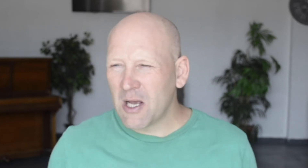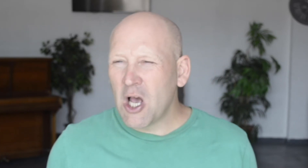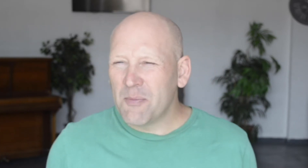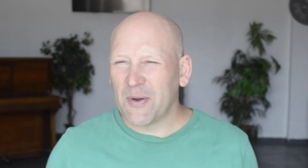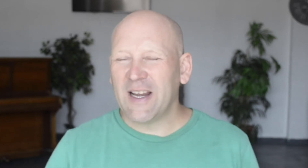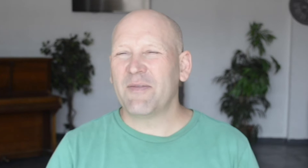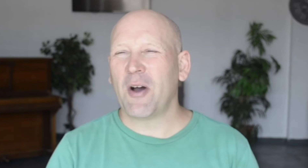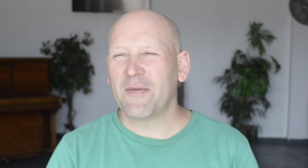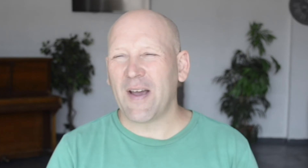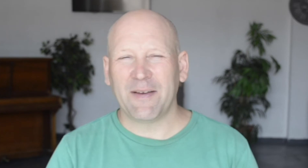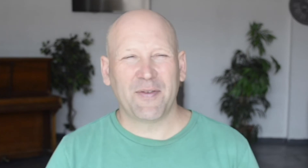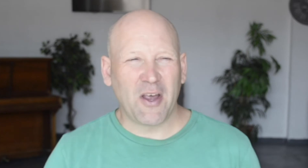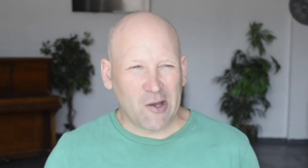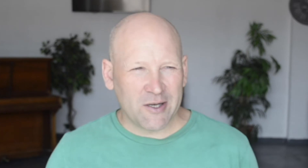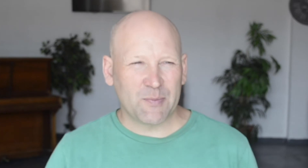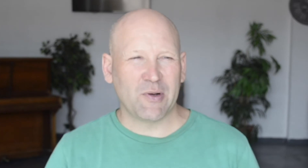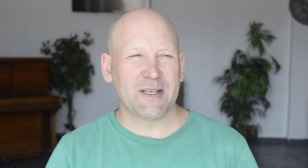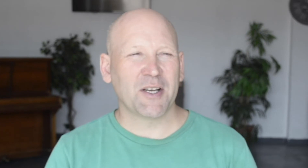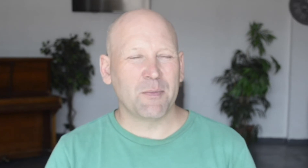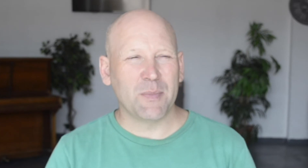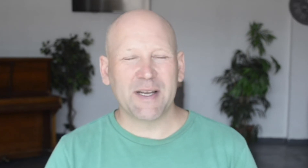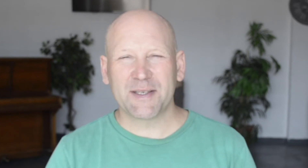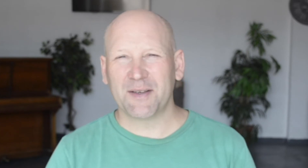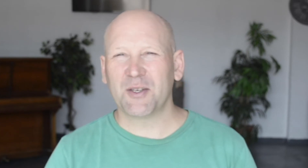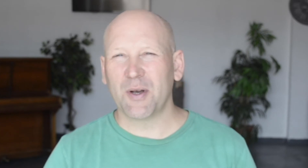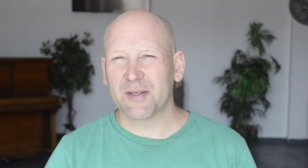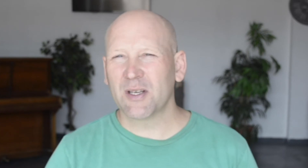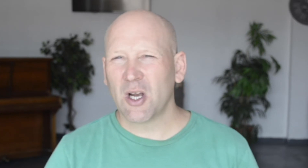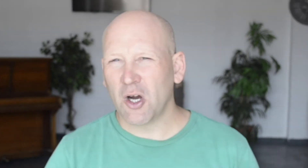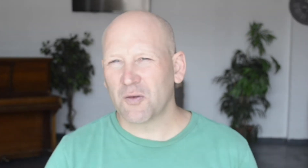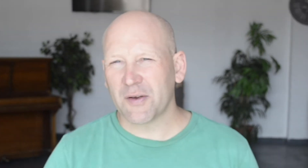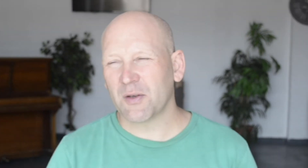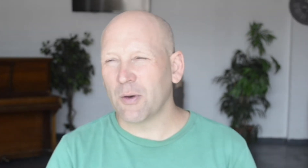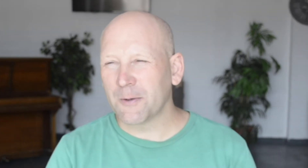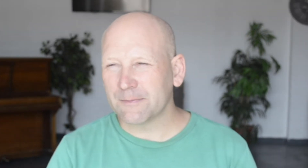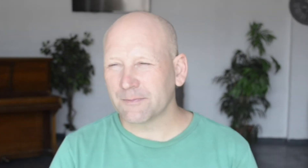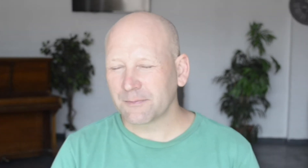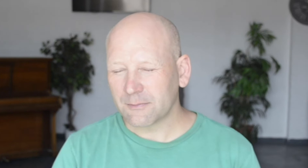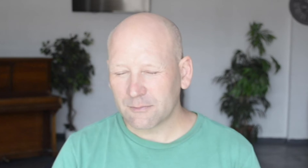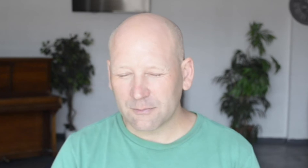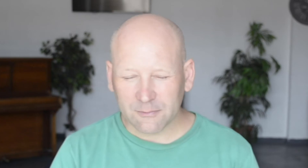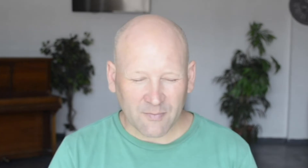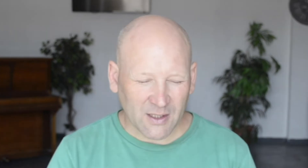going to believe by faith that the Holy Spirit is going to minister to us across the world.